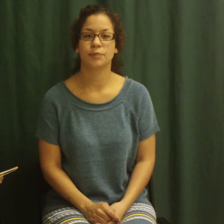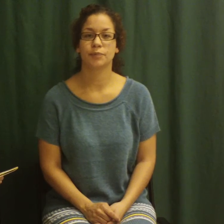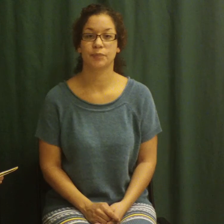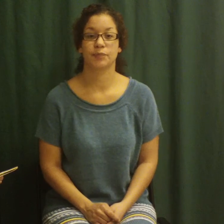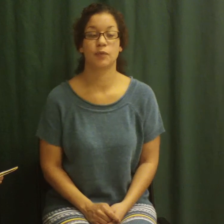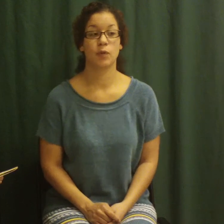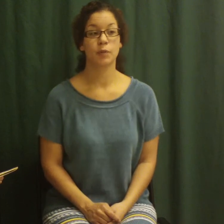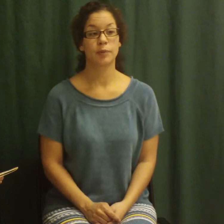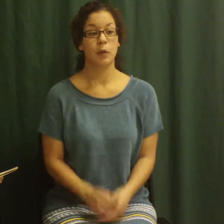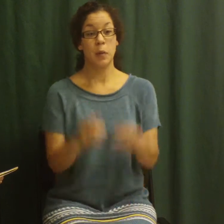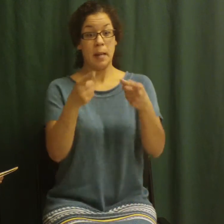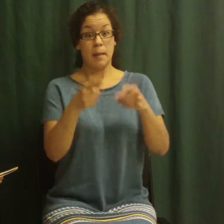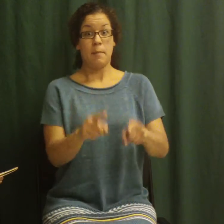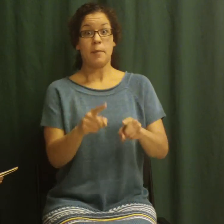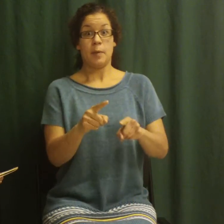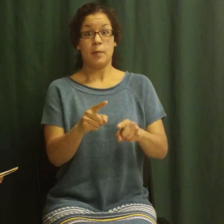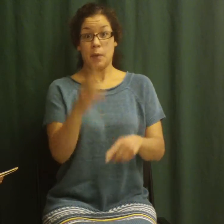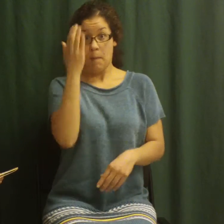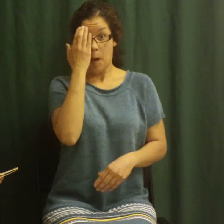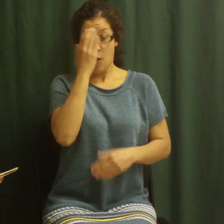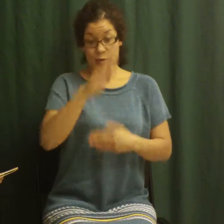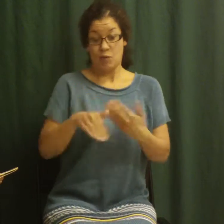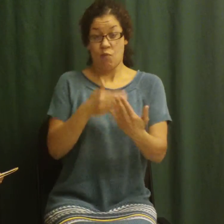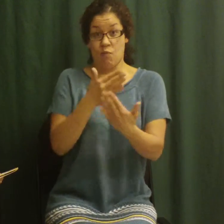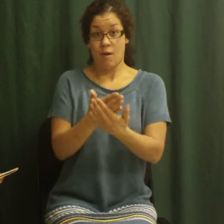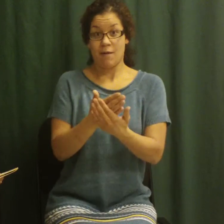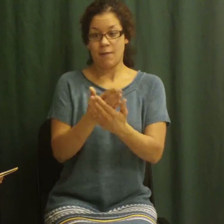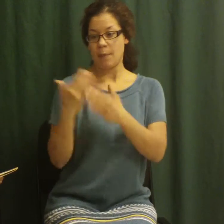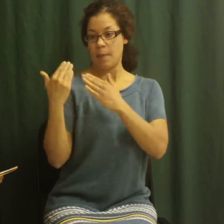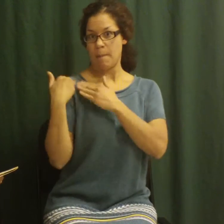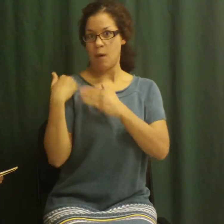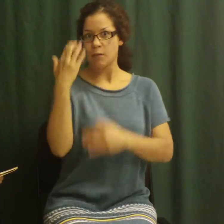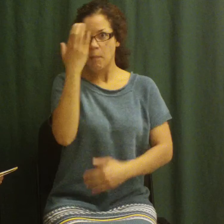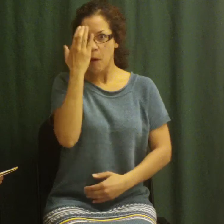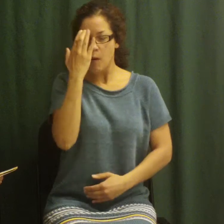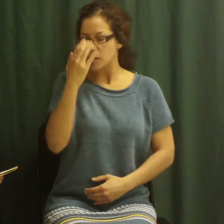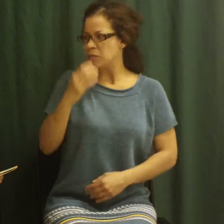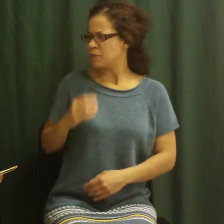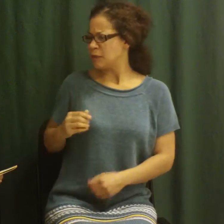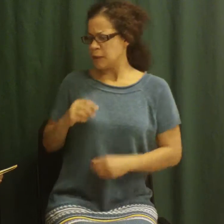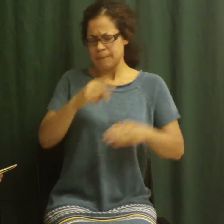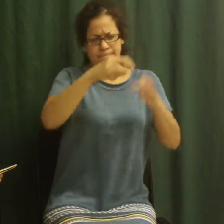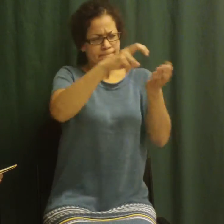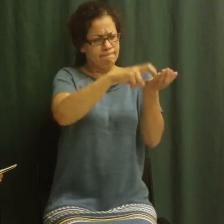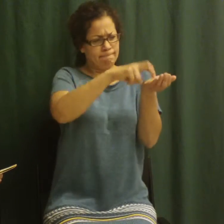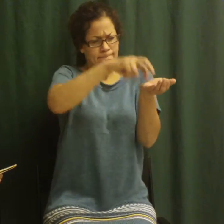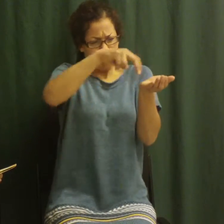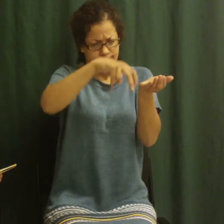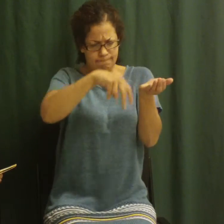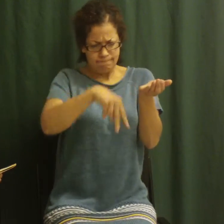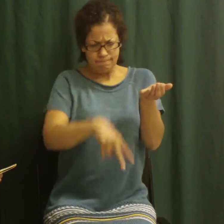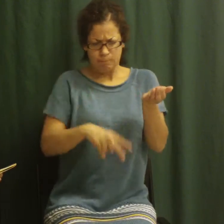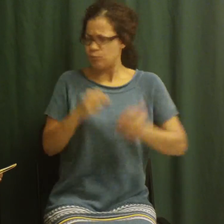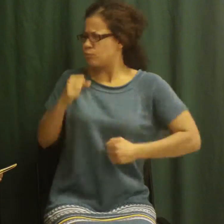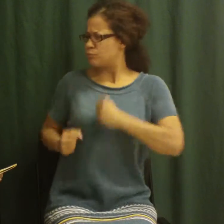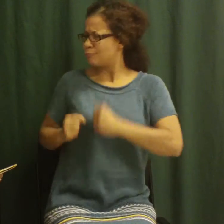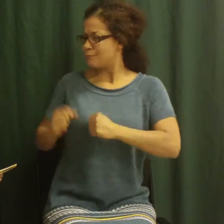When they landed, the head pirate climbed out of the boat and yelled, "Ahoy there,